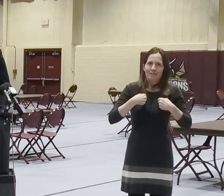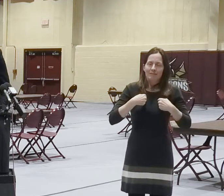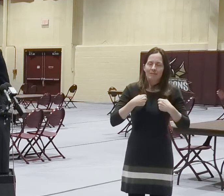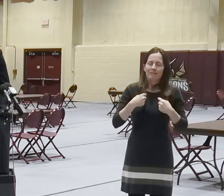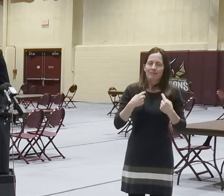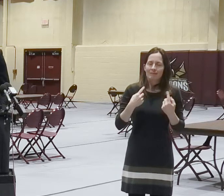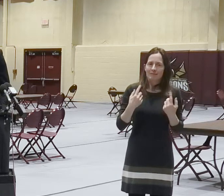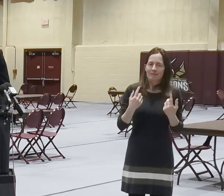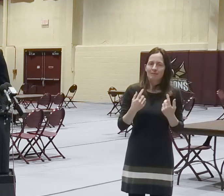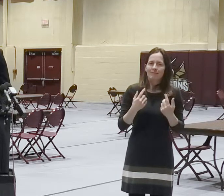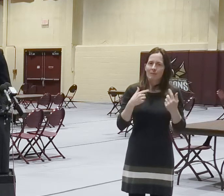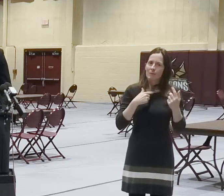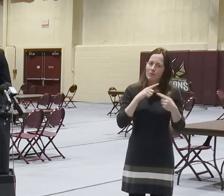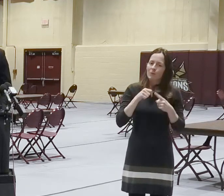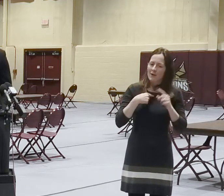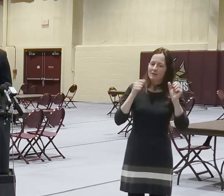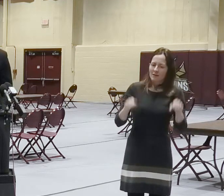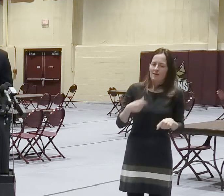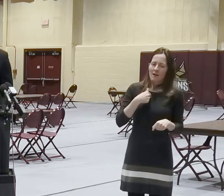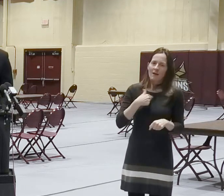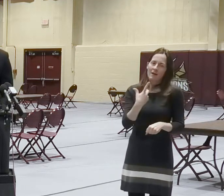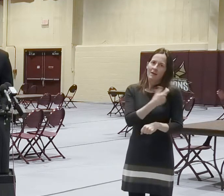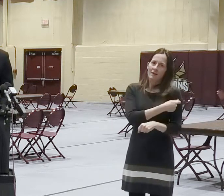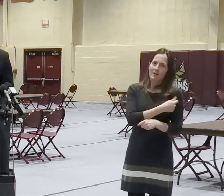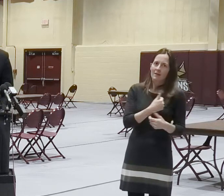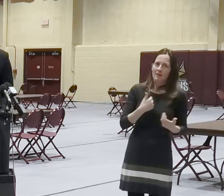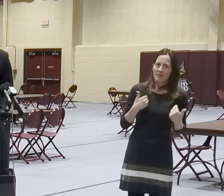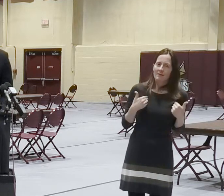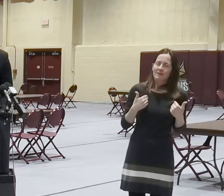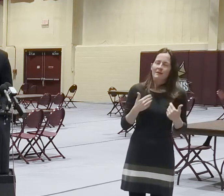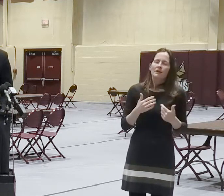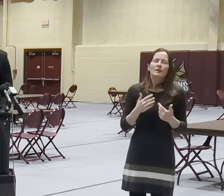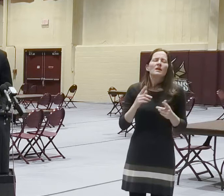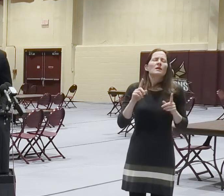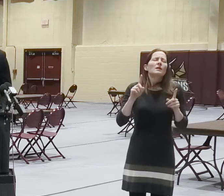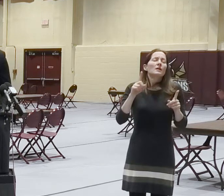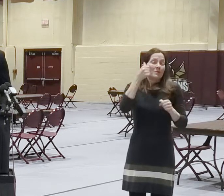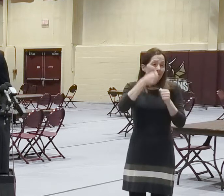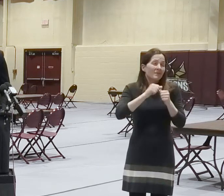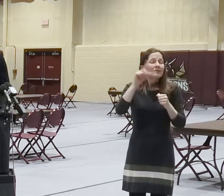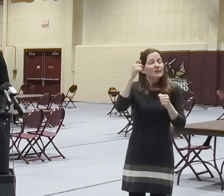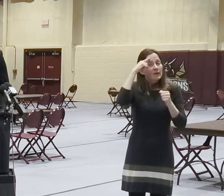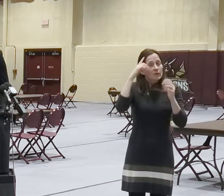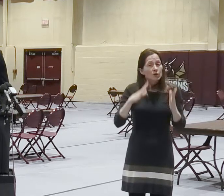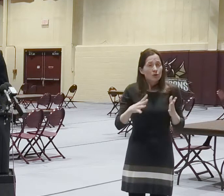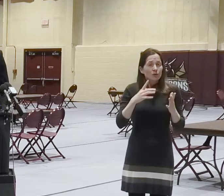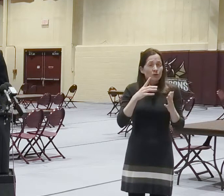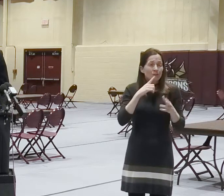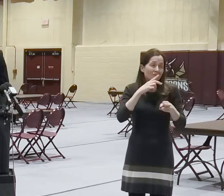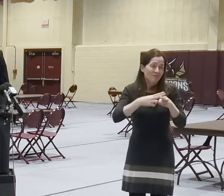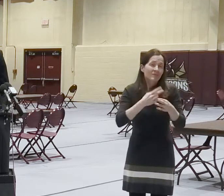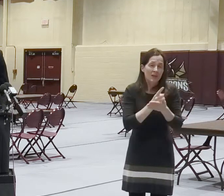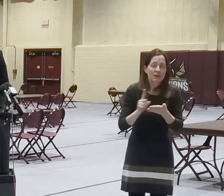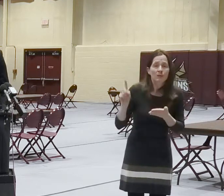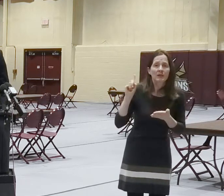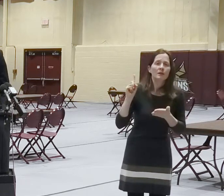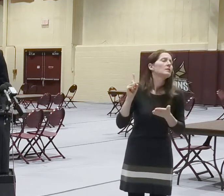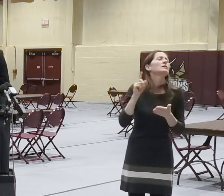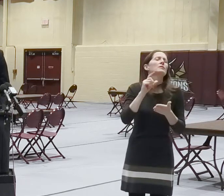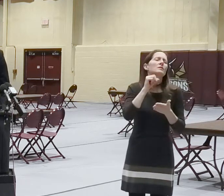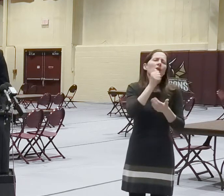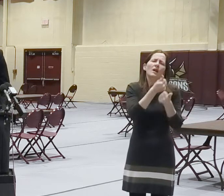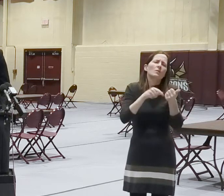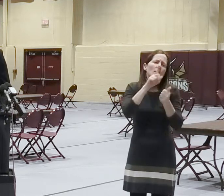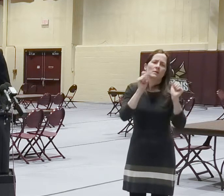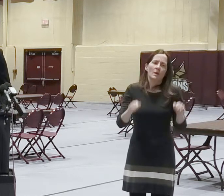vaccinated? As the governor said last week, not everybody is going to get an appointment until we have enough vaccines, and